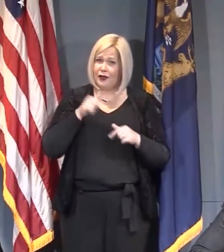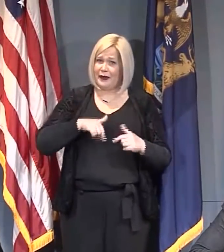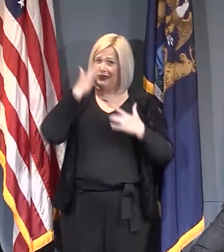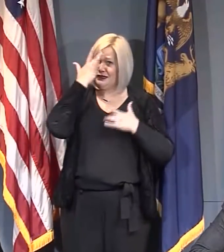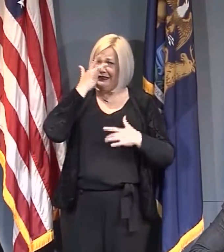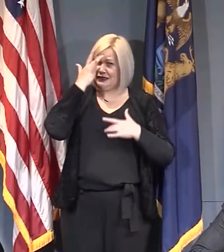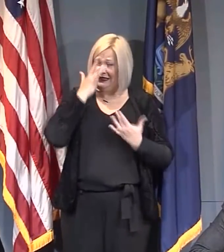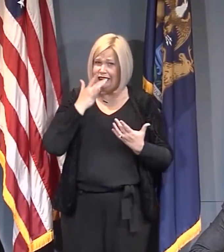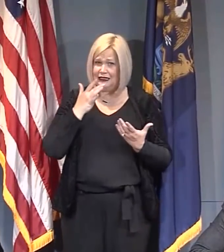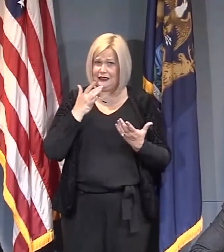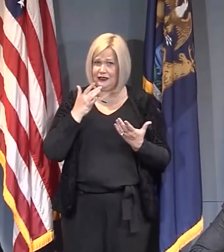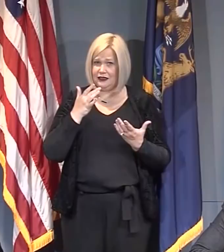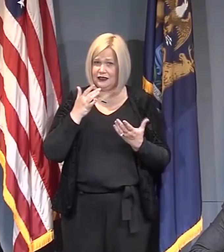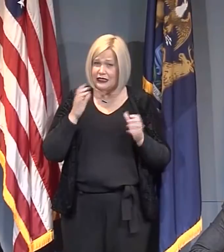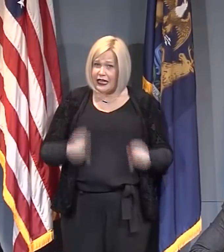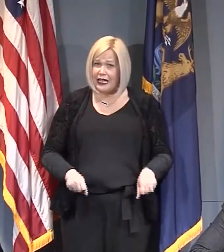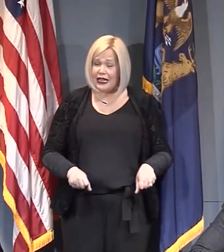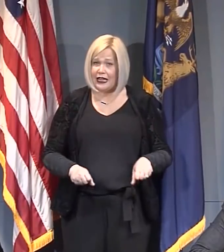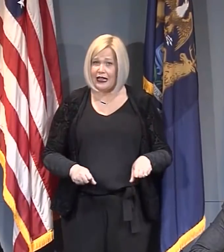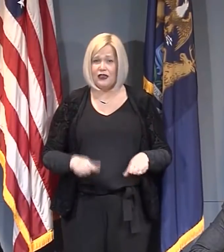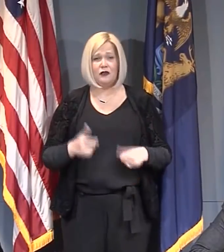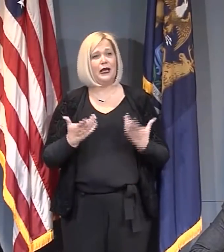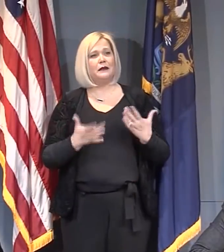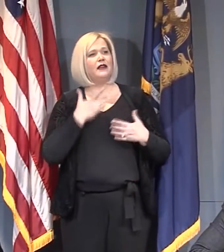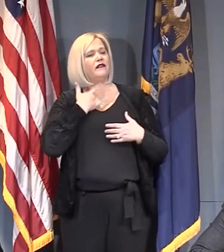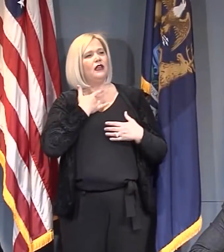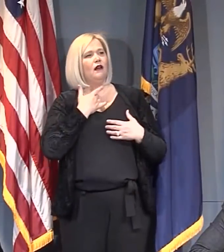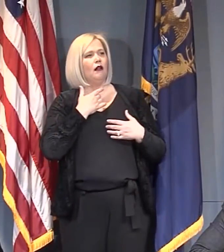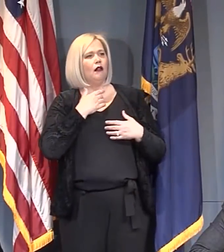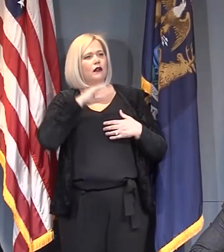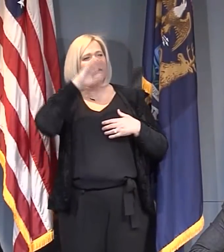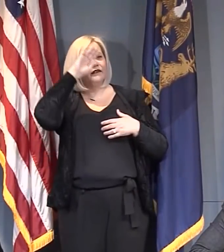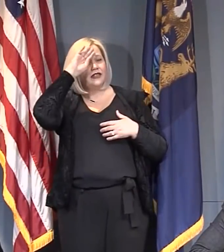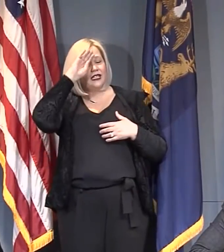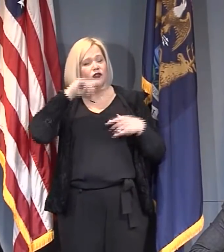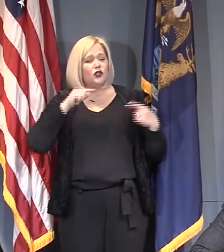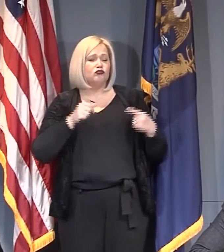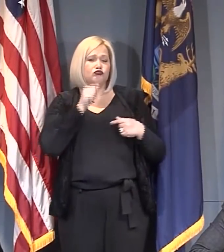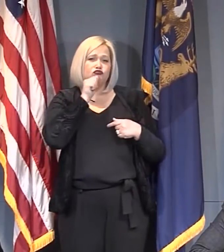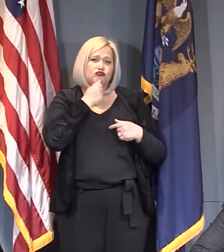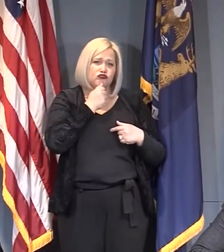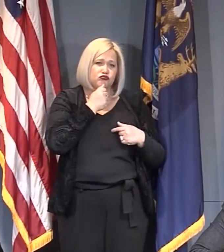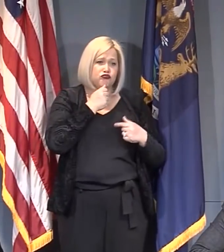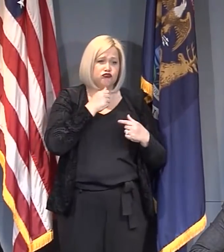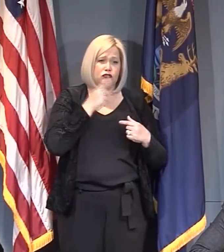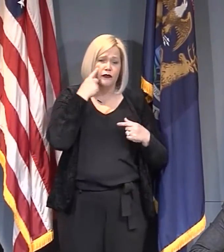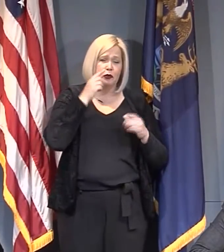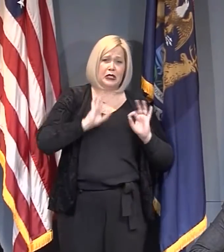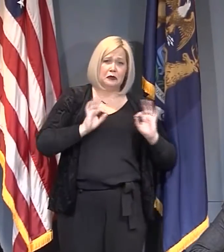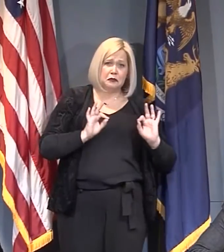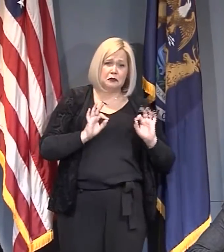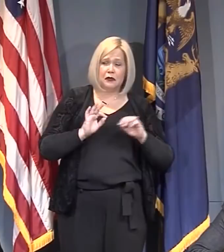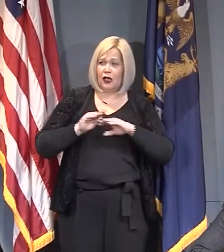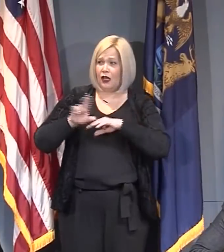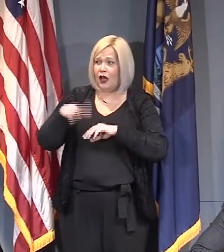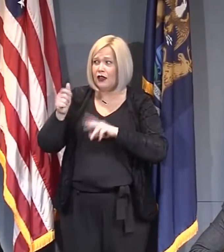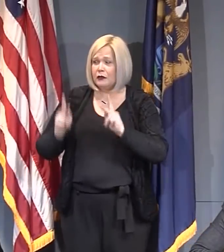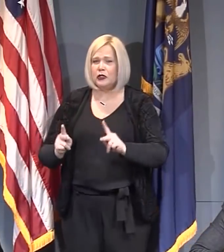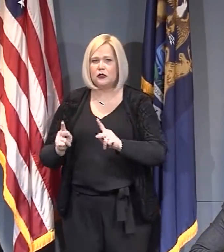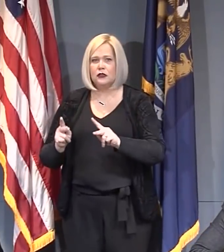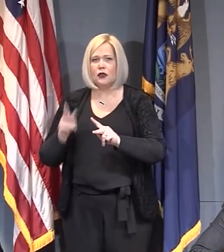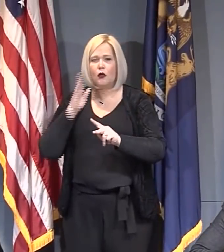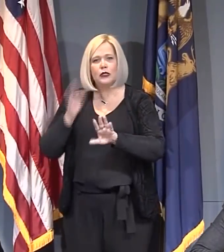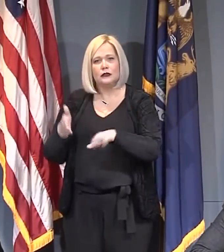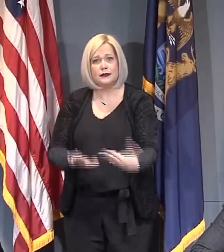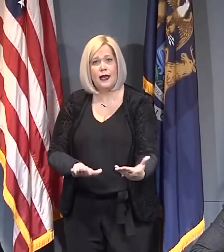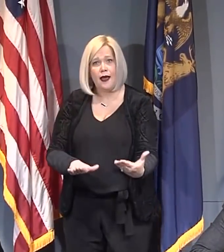like a fever and some achy muscles for me could be deadly for my daughter. We just don't know, and that's why we don't want